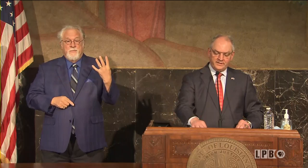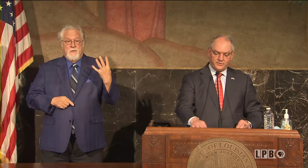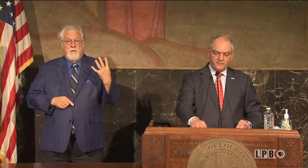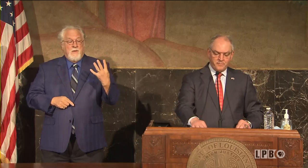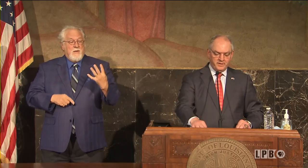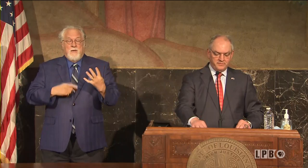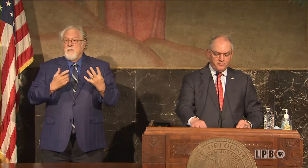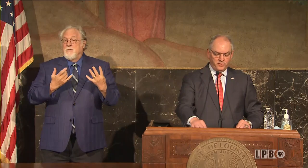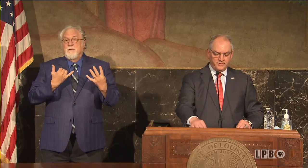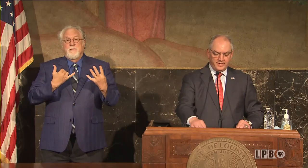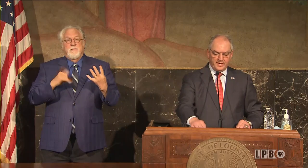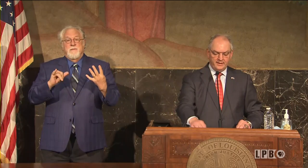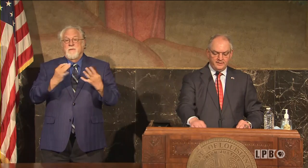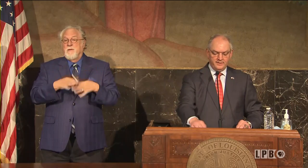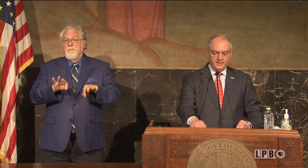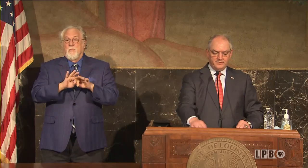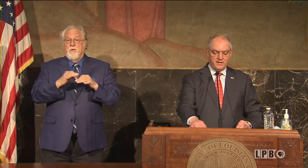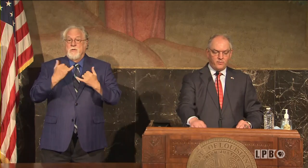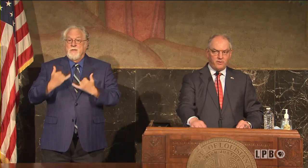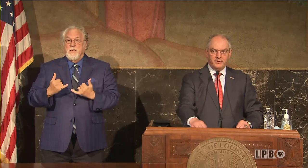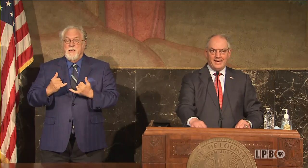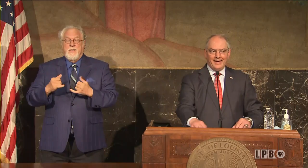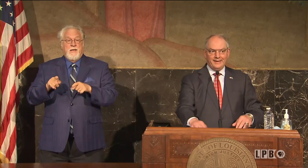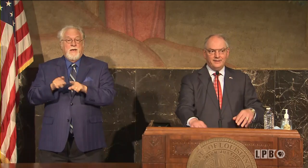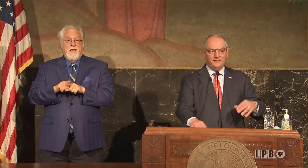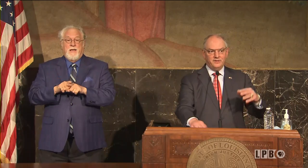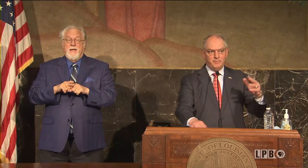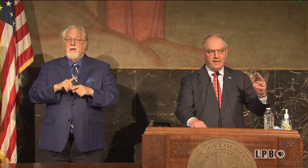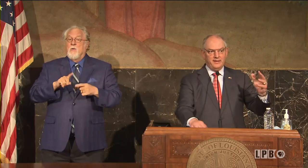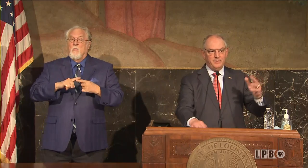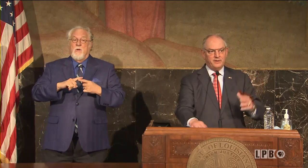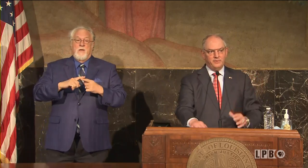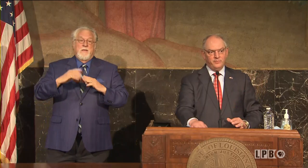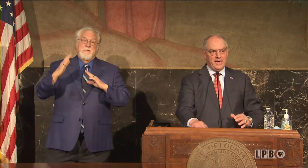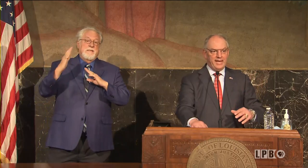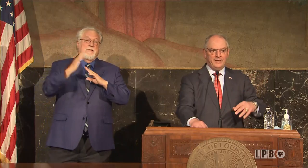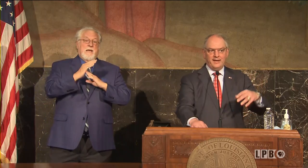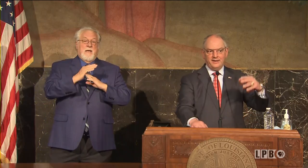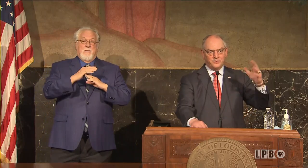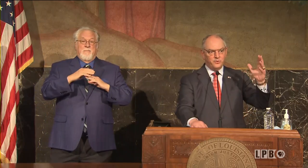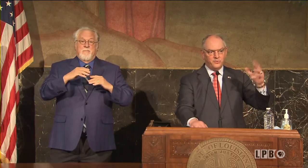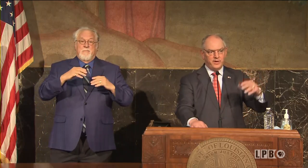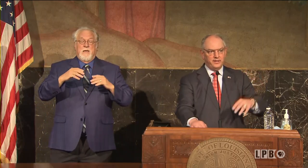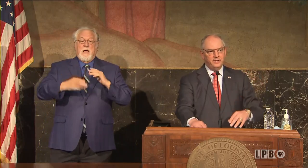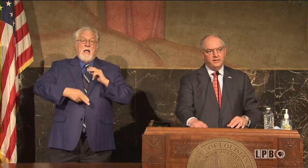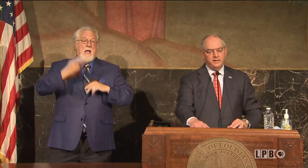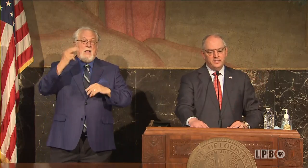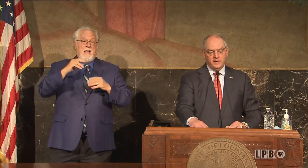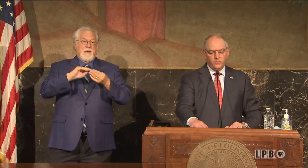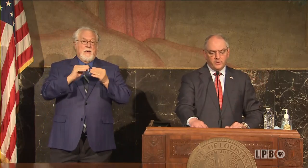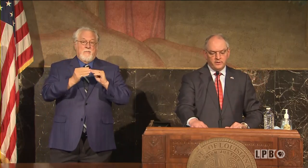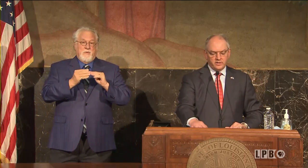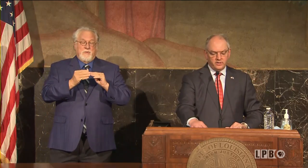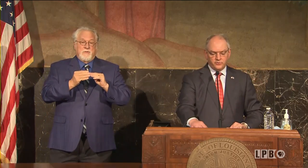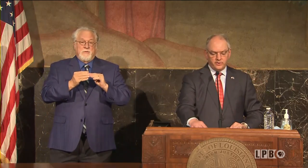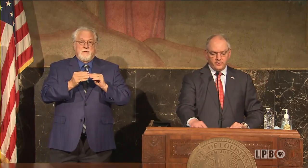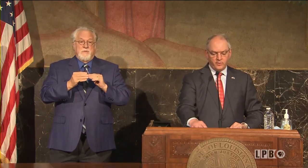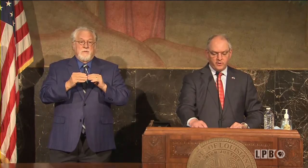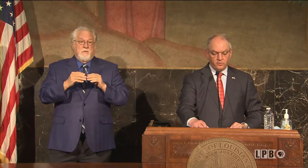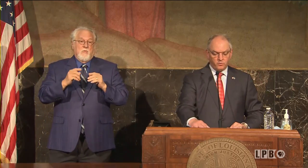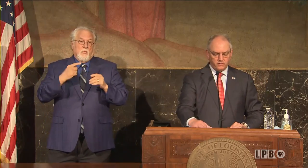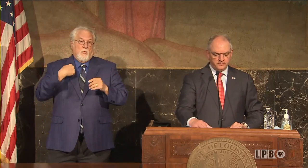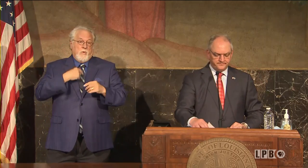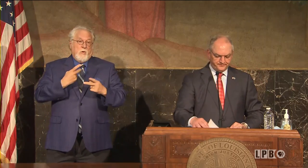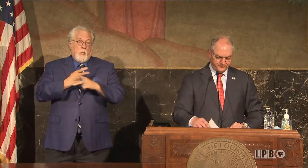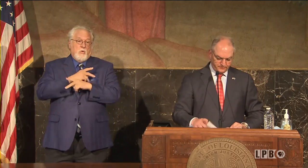Those things are every bit as important today as they were at the height of this pandemic, when we had the highest growth rate anywhere in the country or